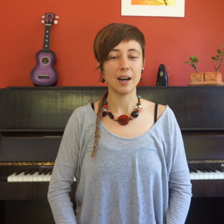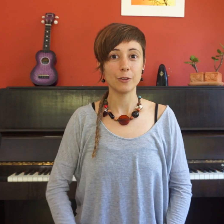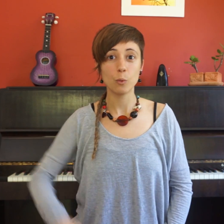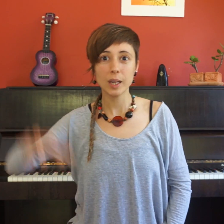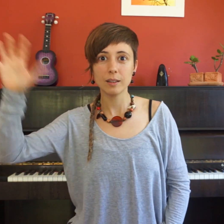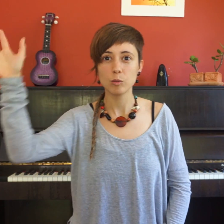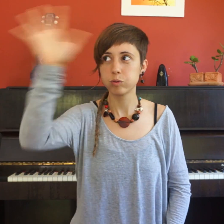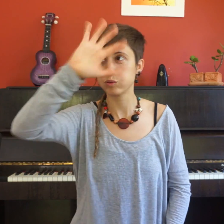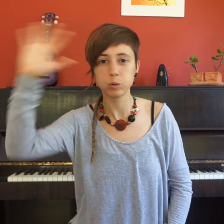The wind.